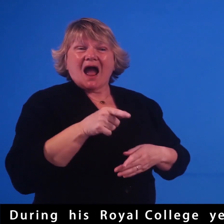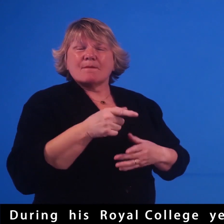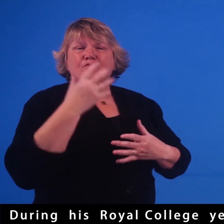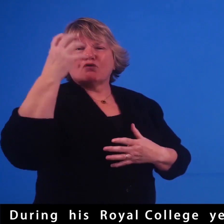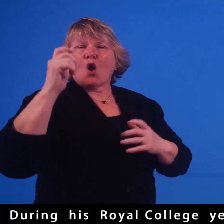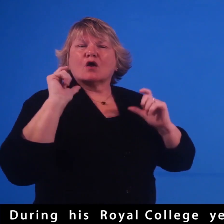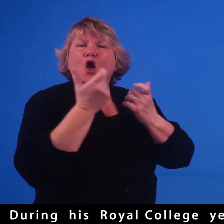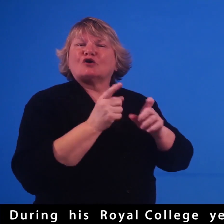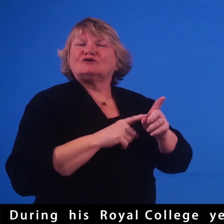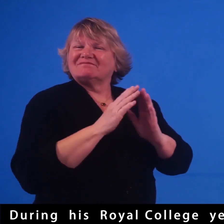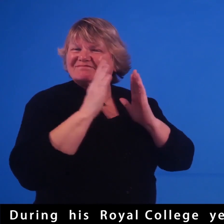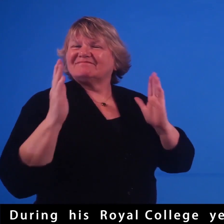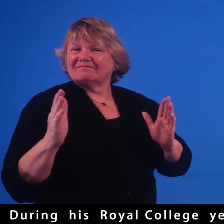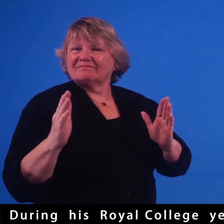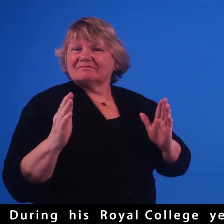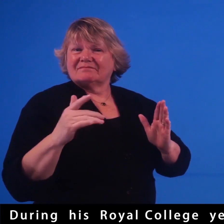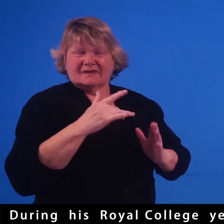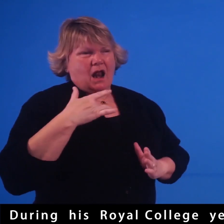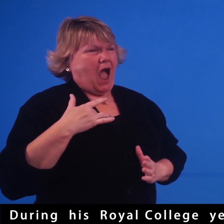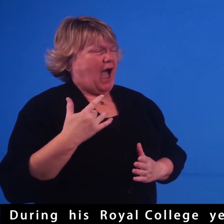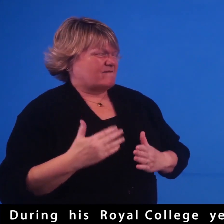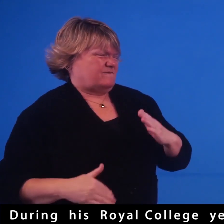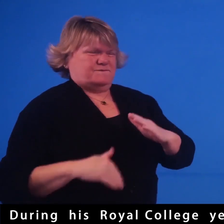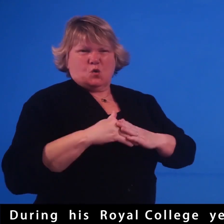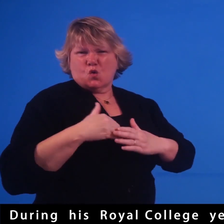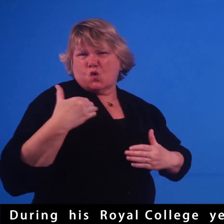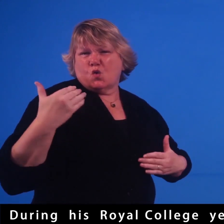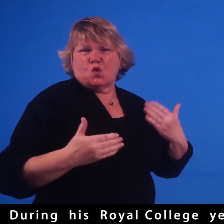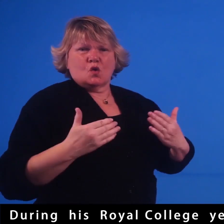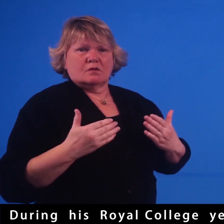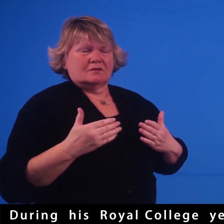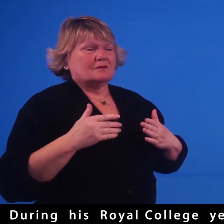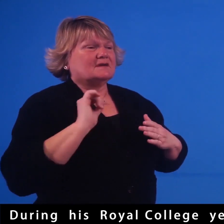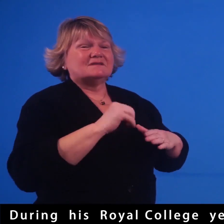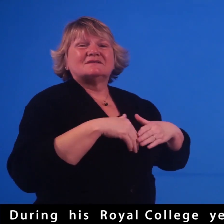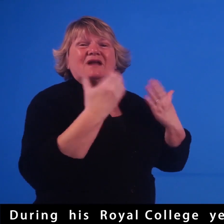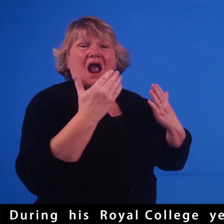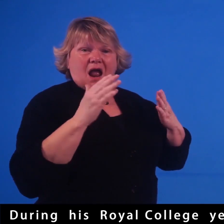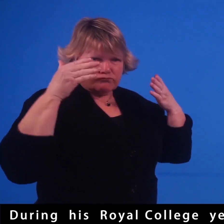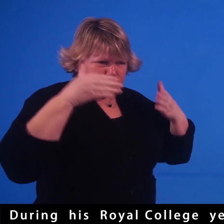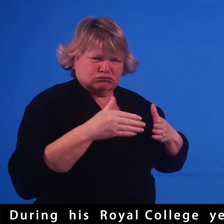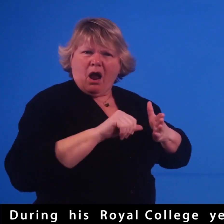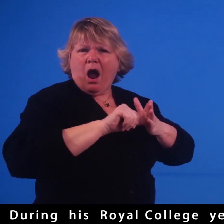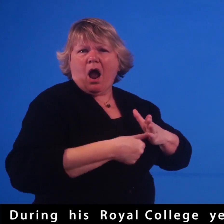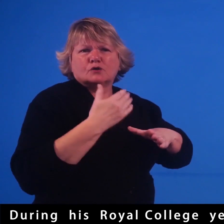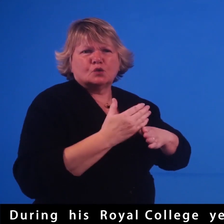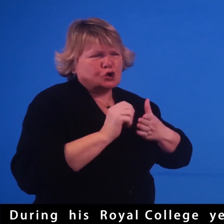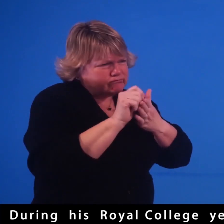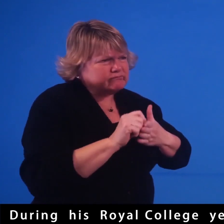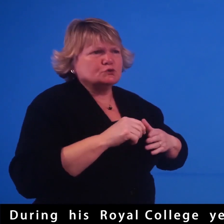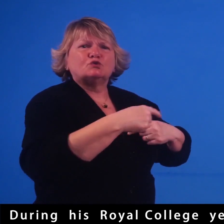During his Royal College years, he lived life to the full, his days centred around hard work in the